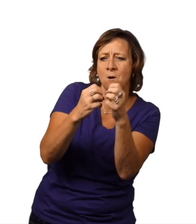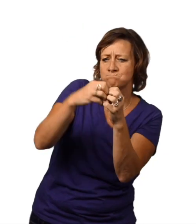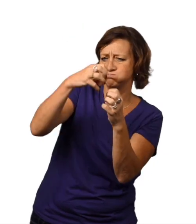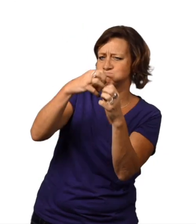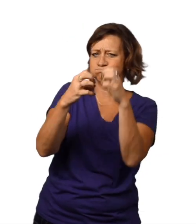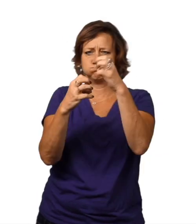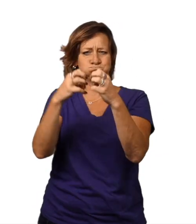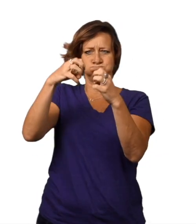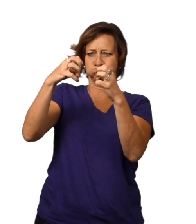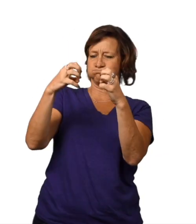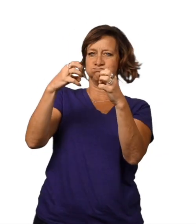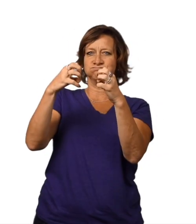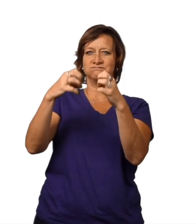Popcorn. Pop, pop, pop.